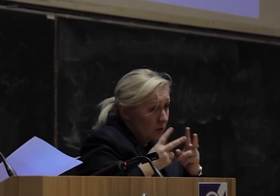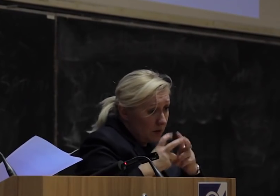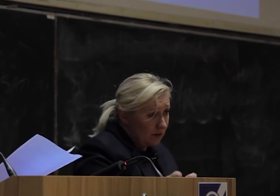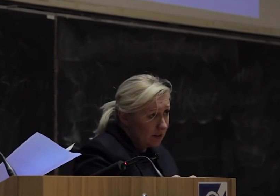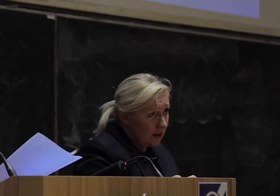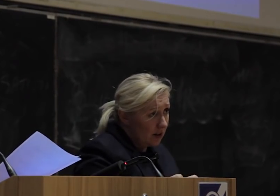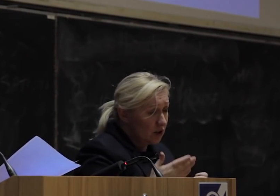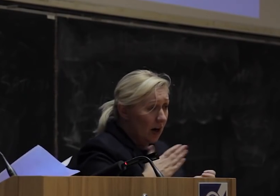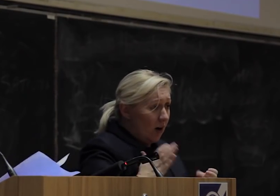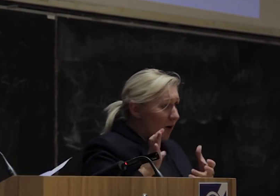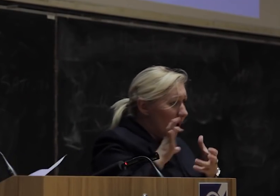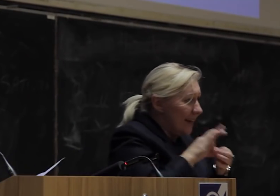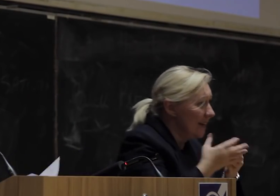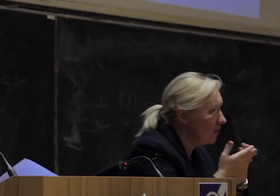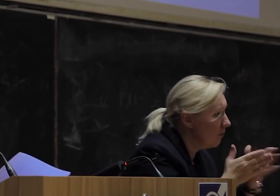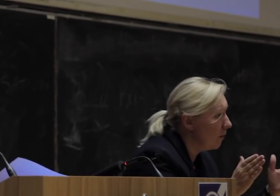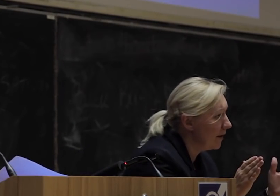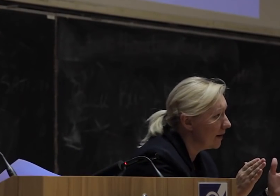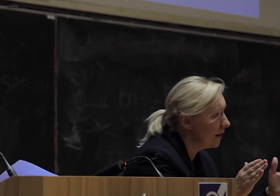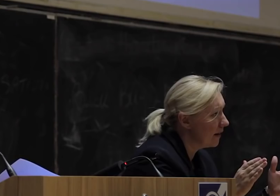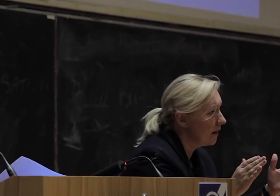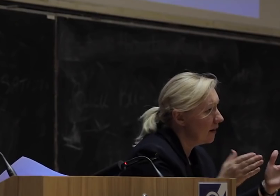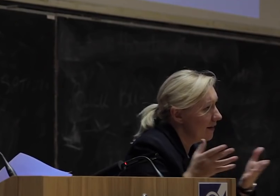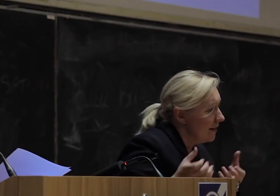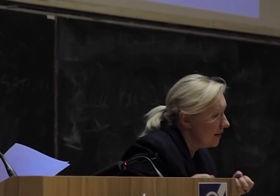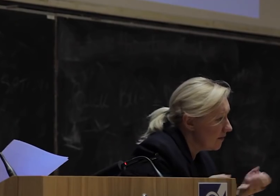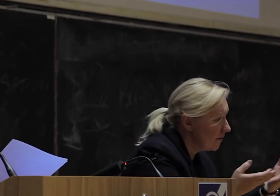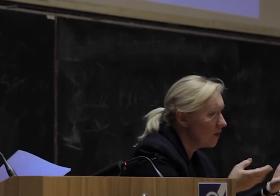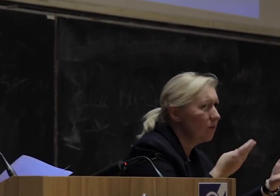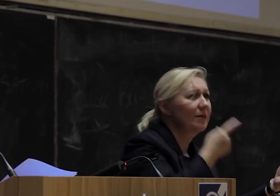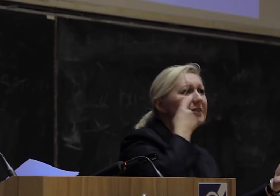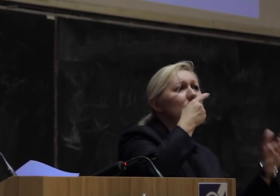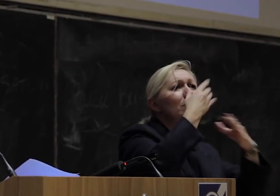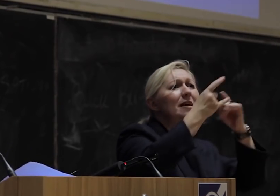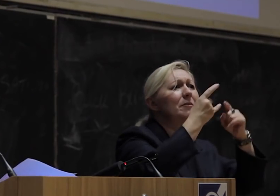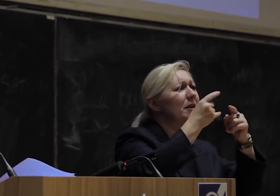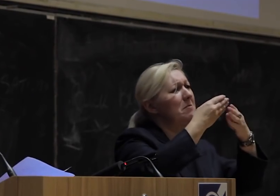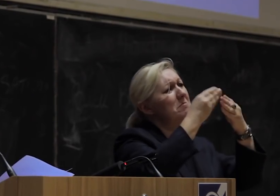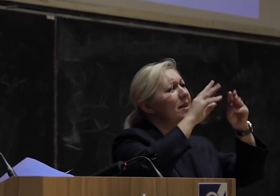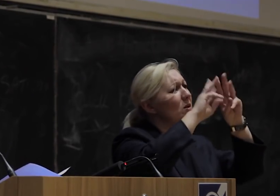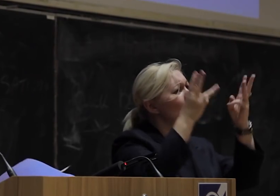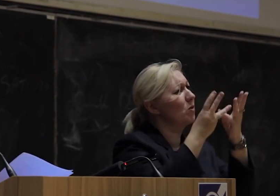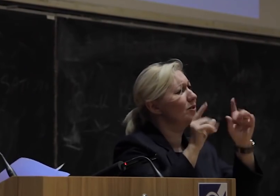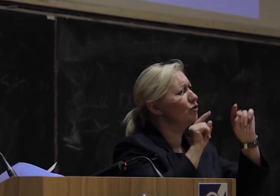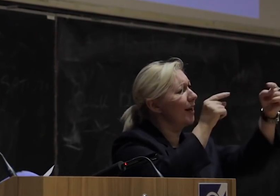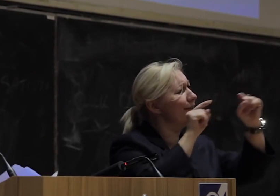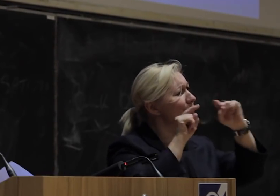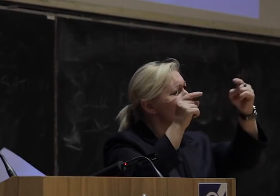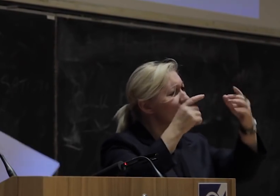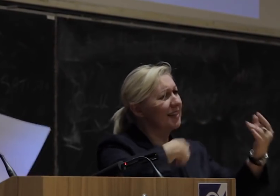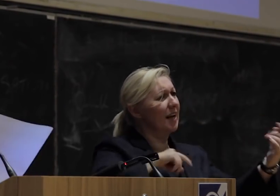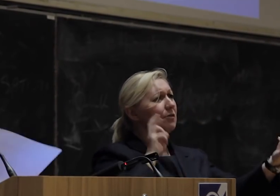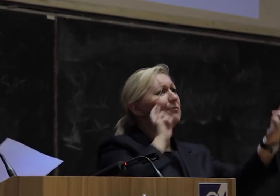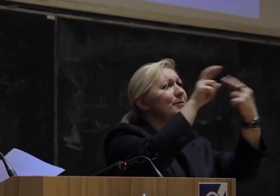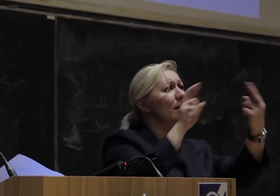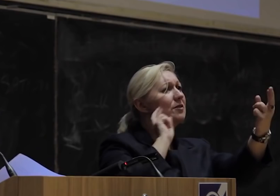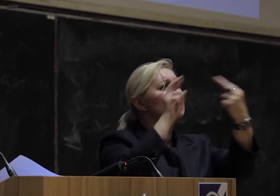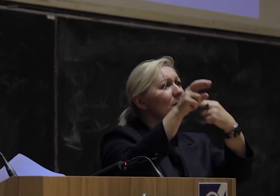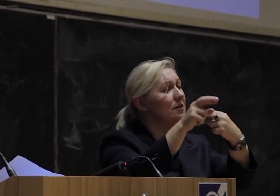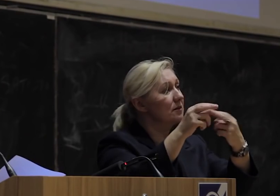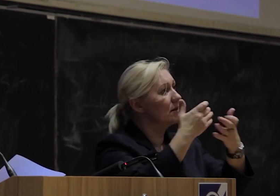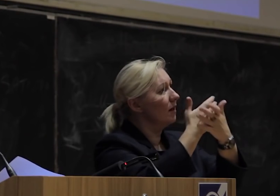our decisive contributions to crucial world challenges, all this comes from our confidence in the strength and quality of